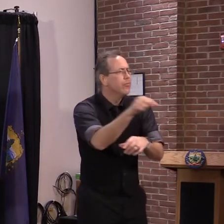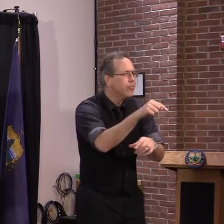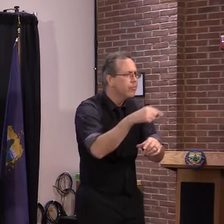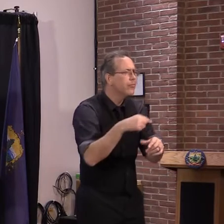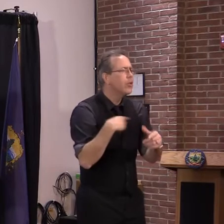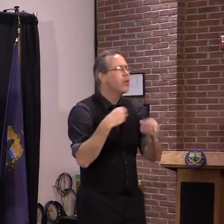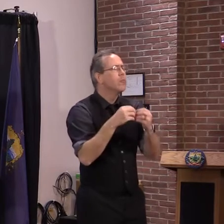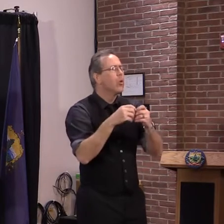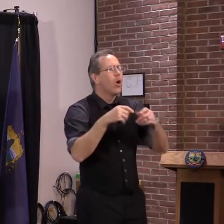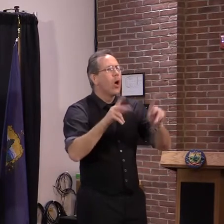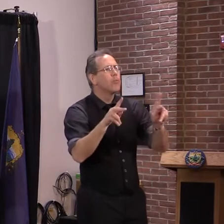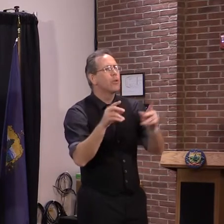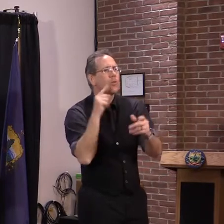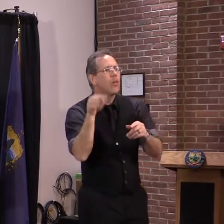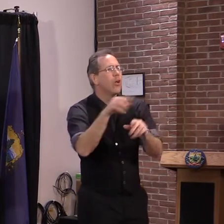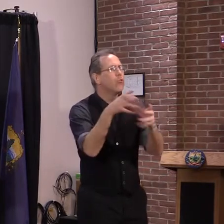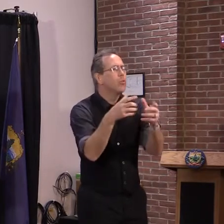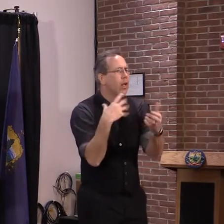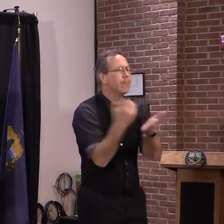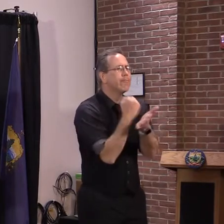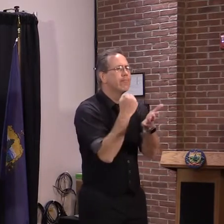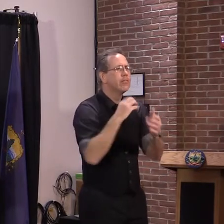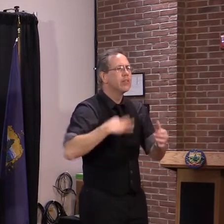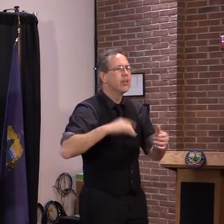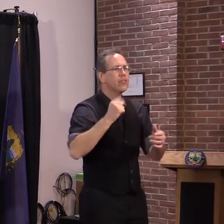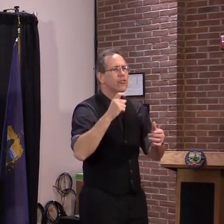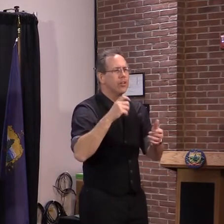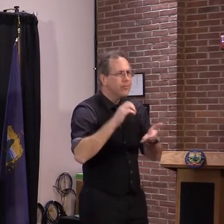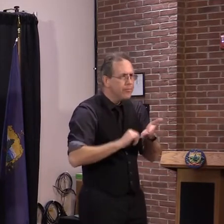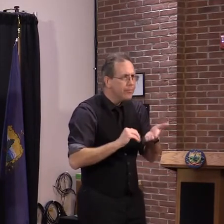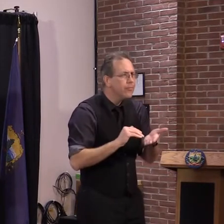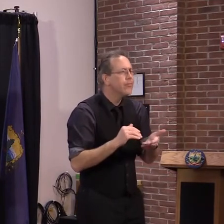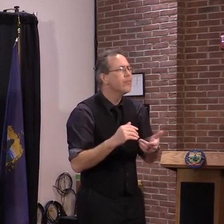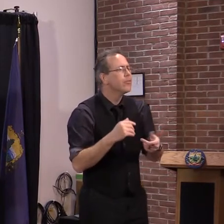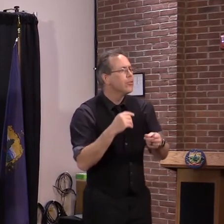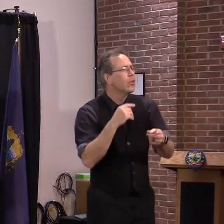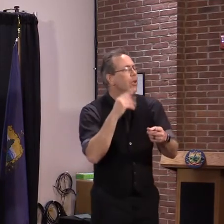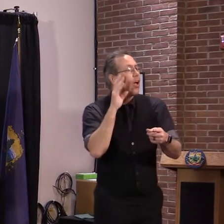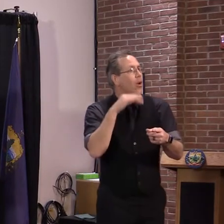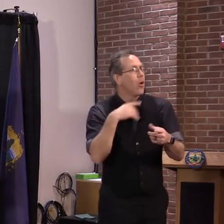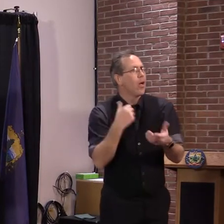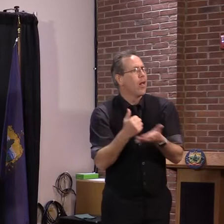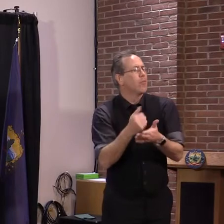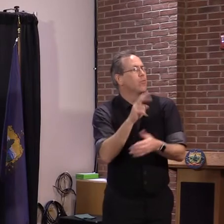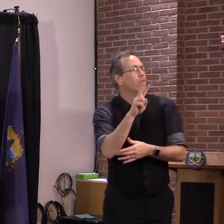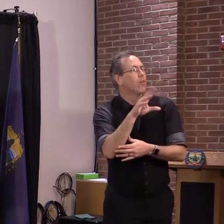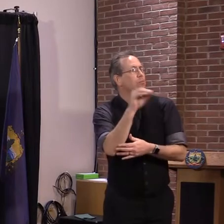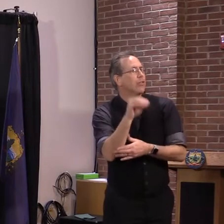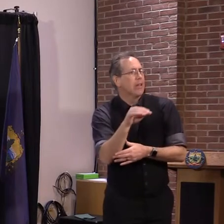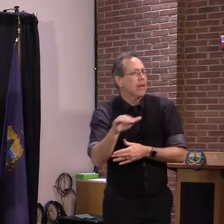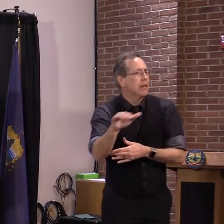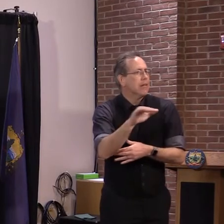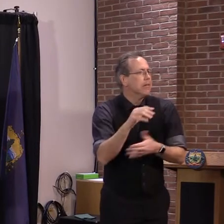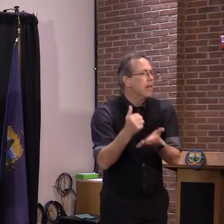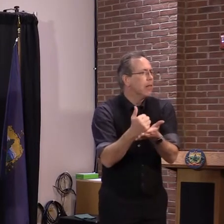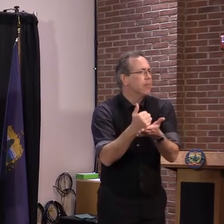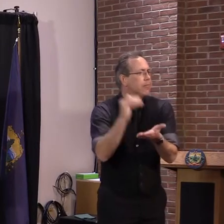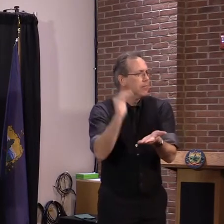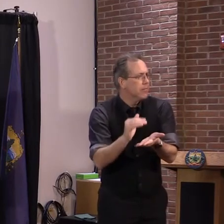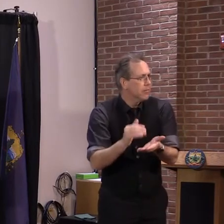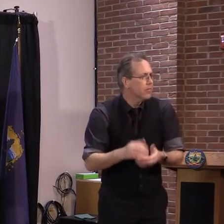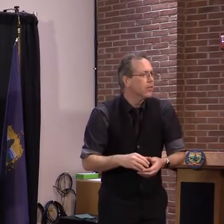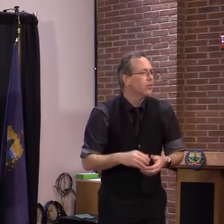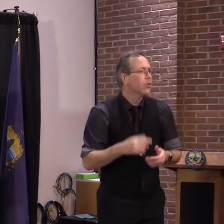opportunity. So ours will help about 25% of Vermonters. So ours will help a broader